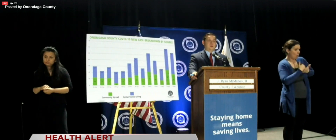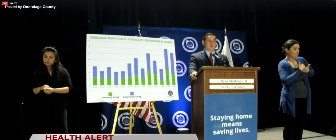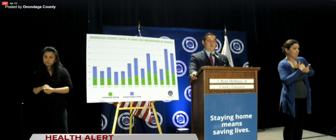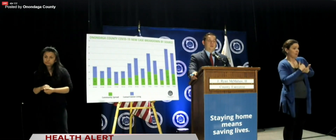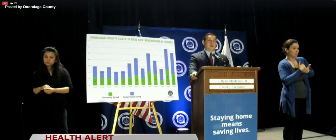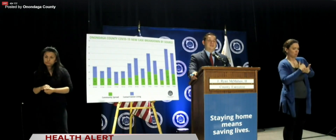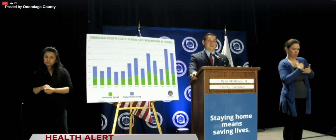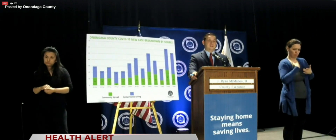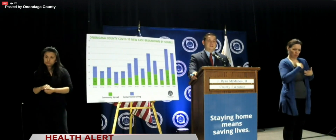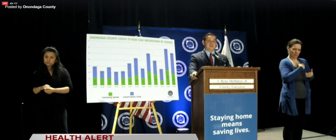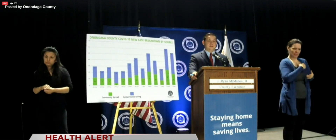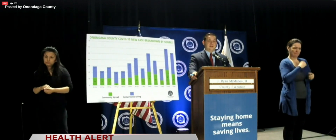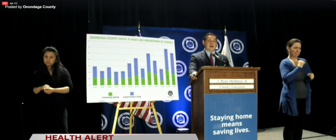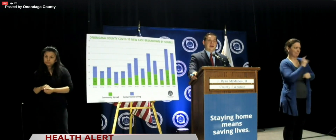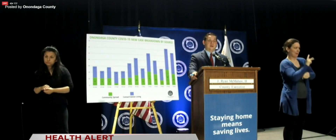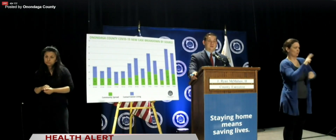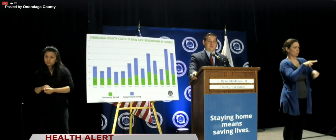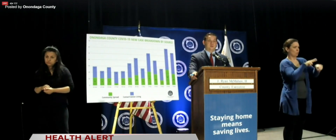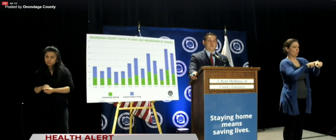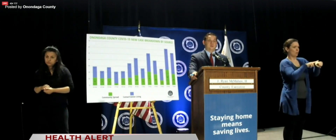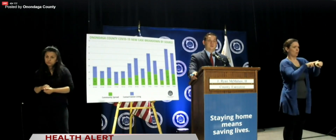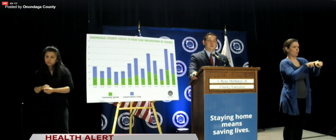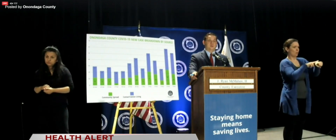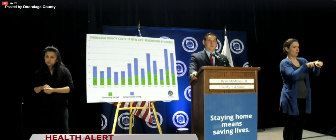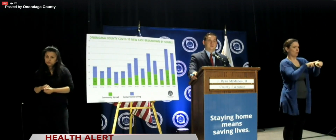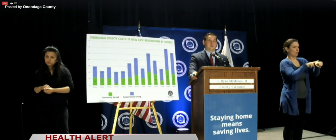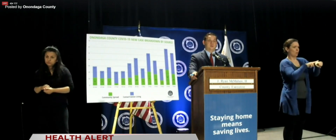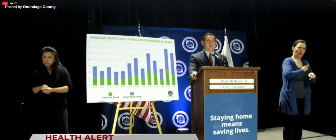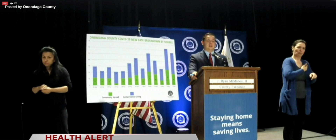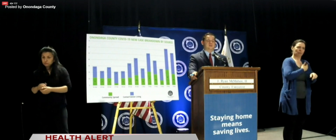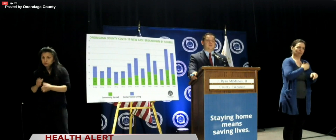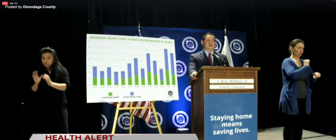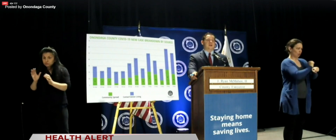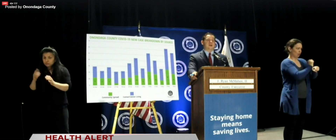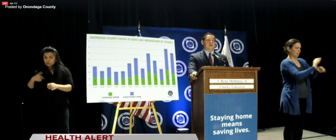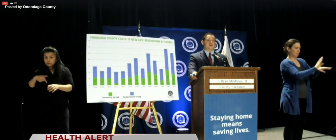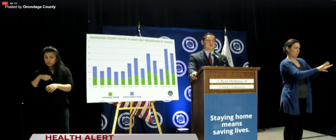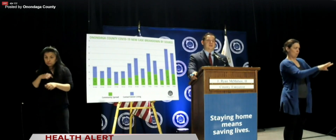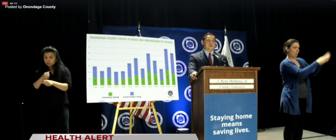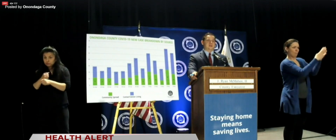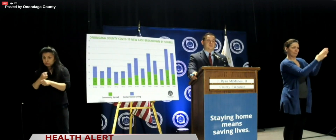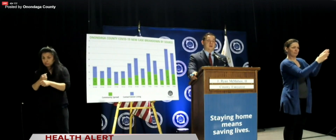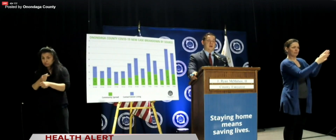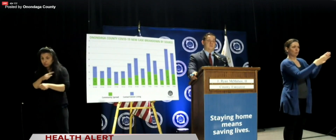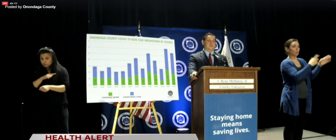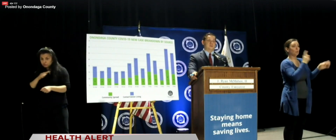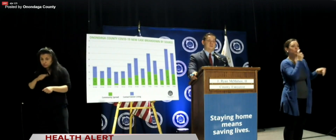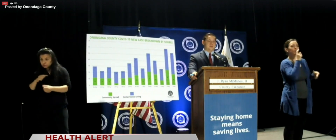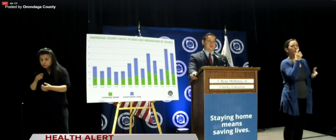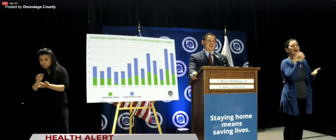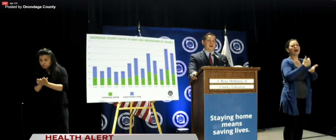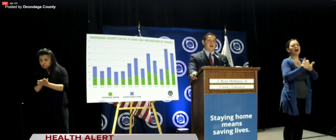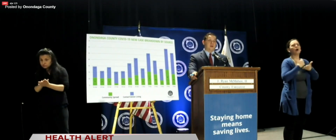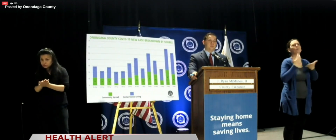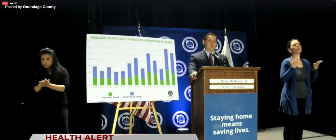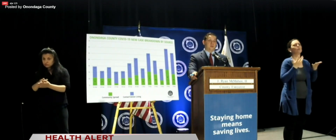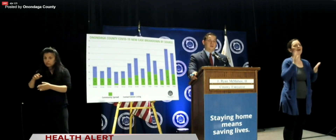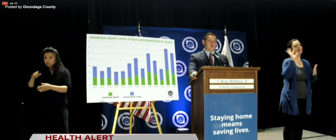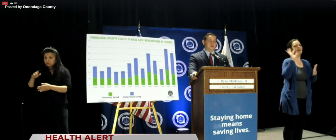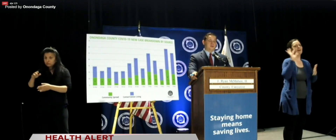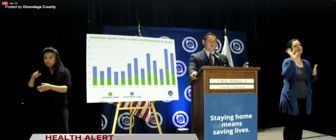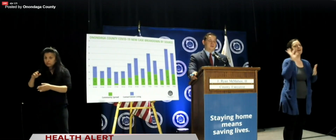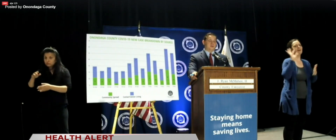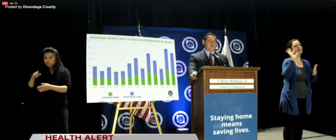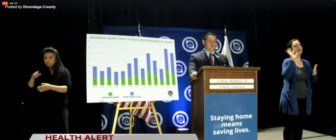only the president and Congress can do that. The state can't do that. How the state can be helpful is if they get help, don't pass